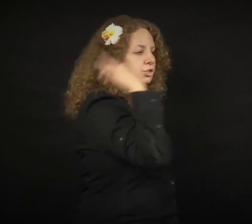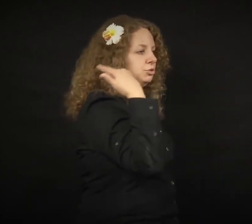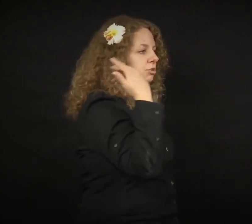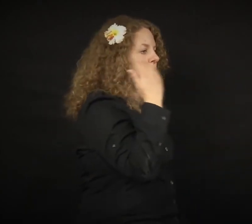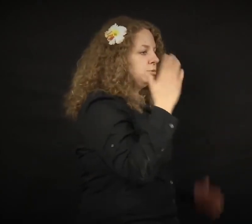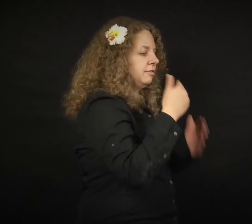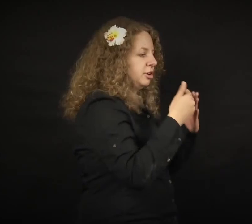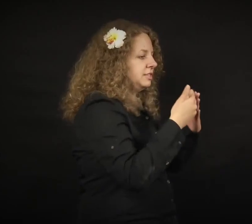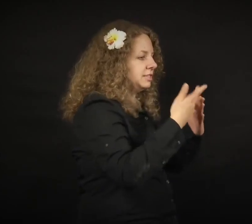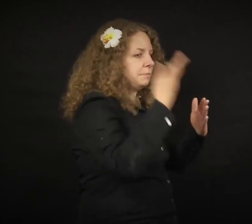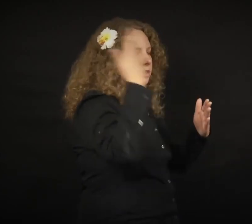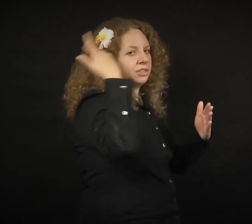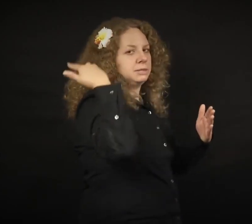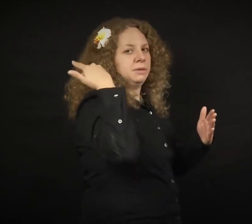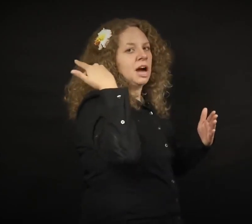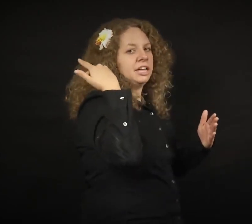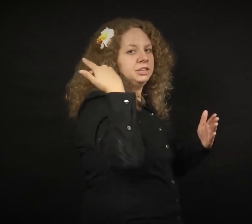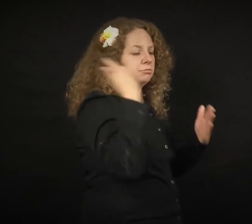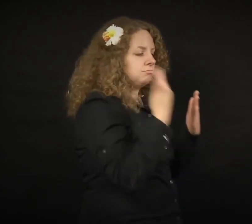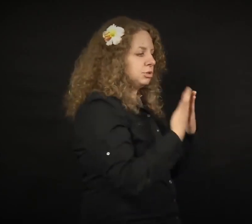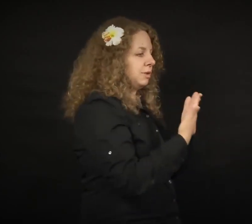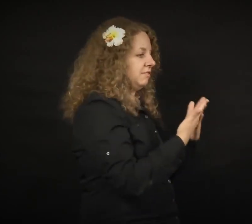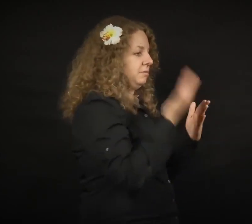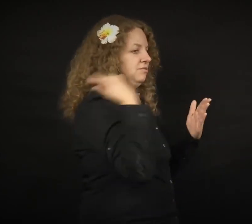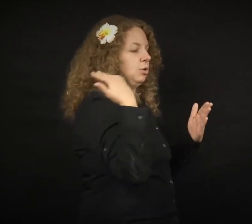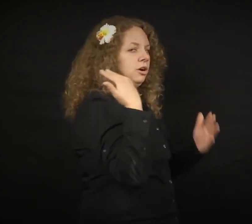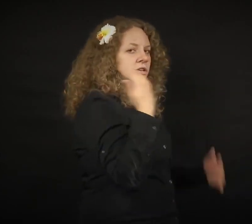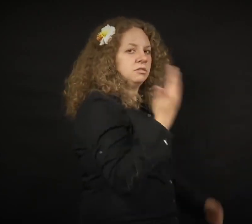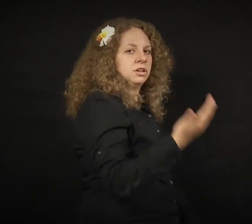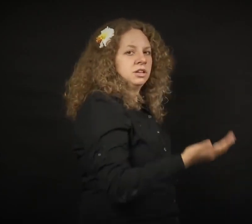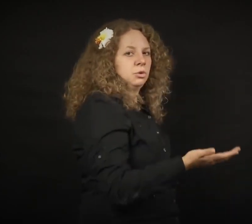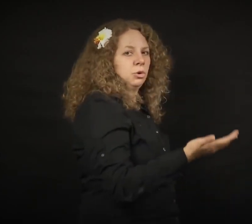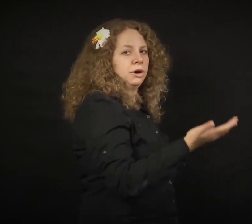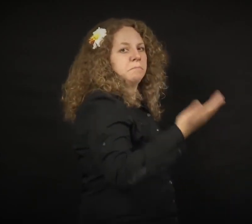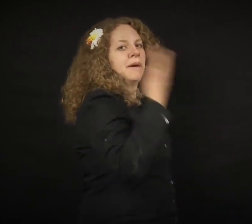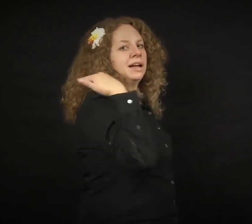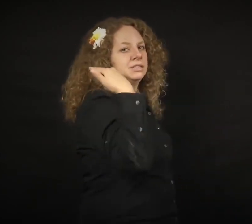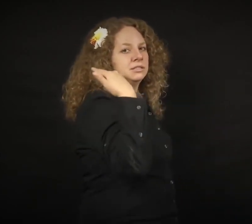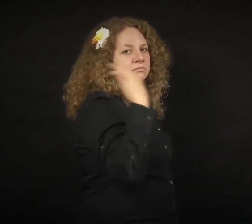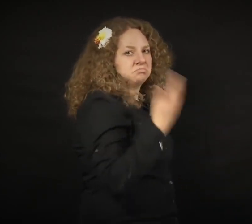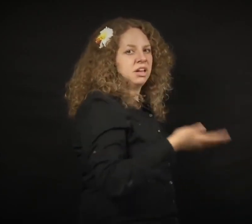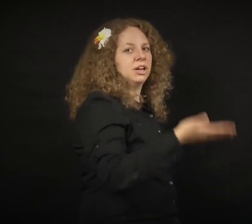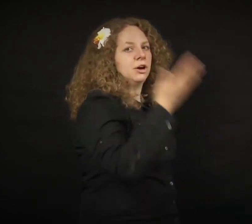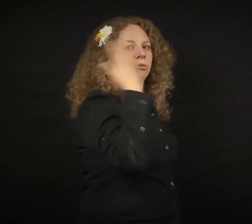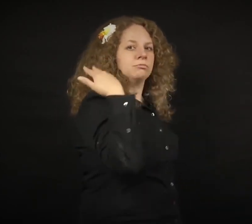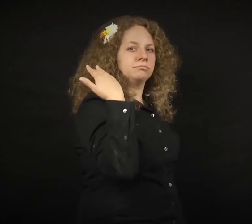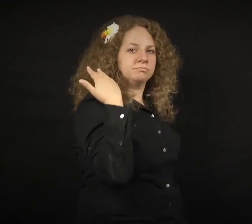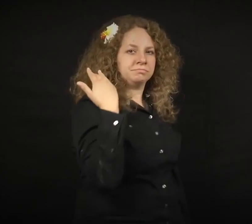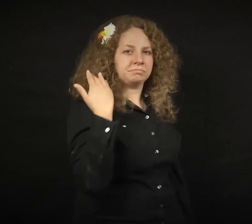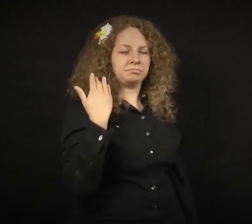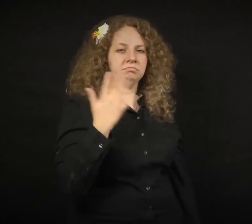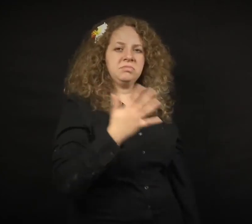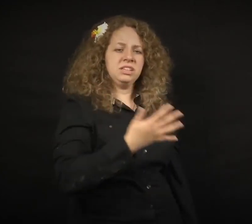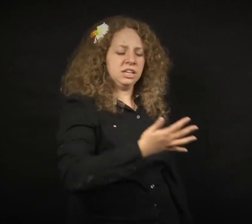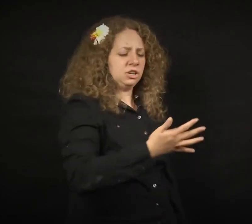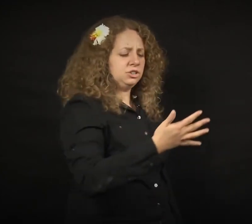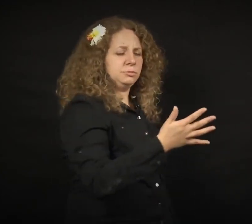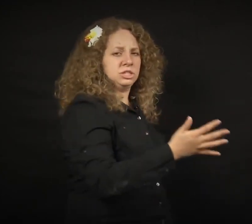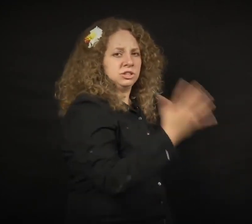to, referring to something that's behind you. So we have before or past, ago. It can also be turned to